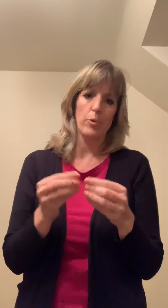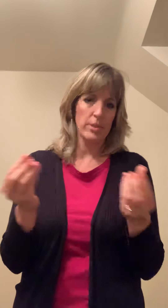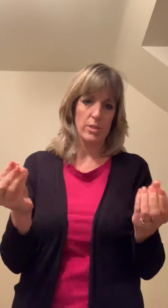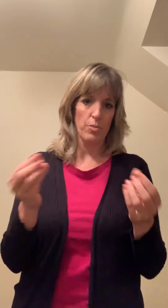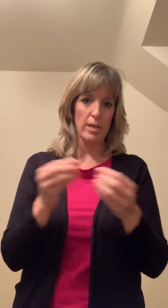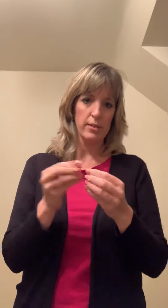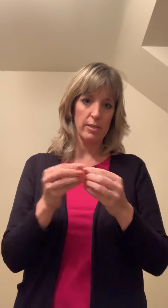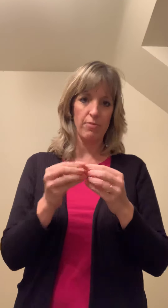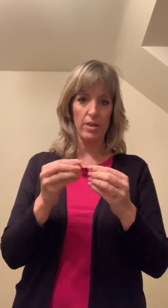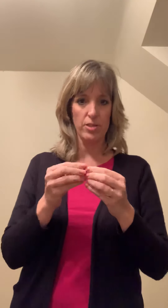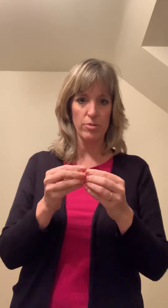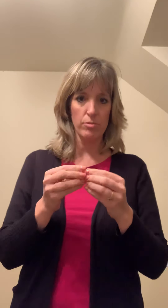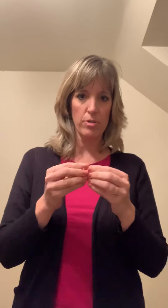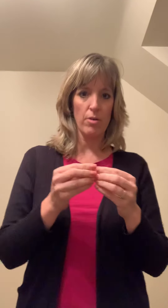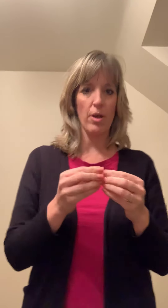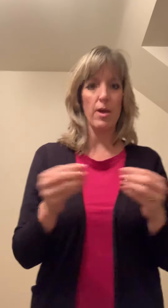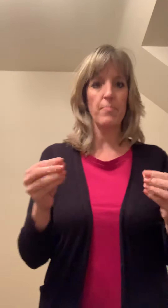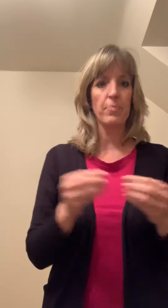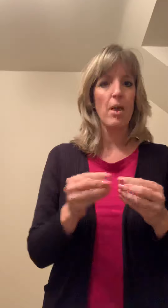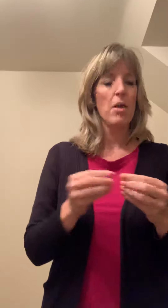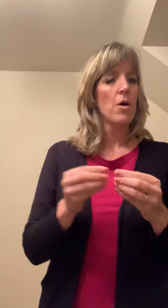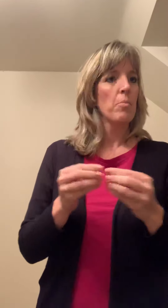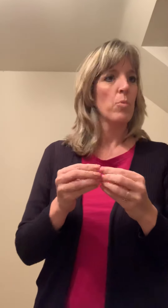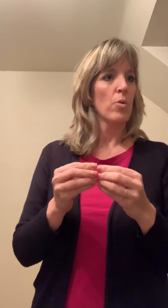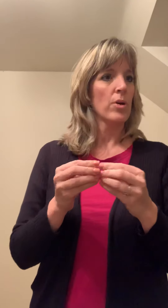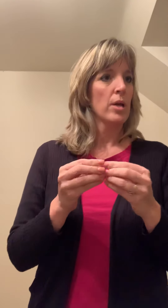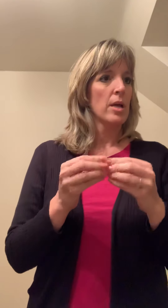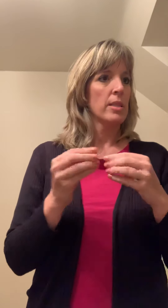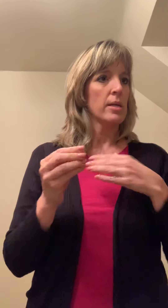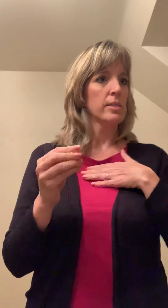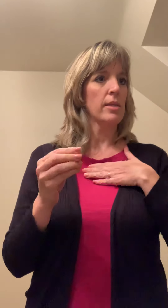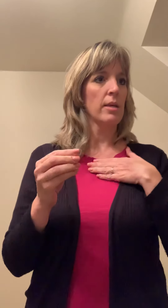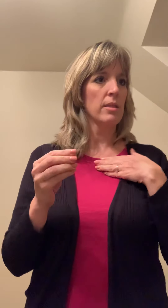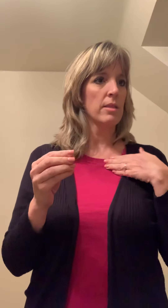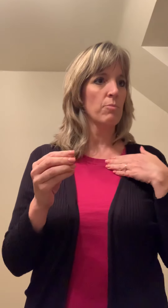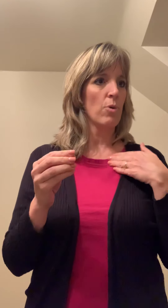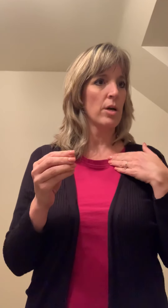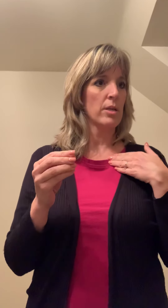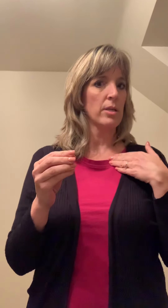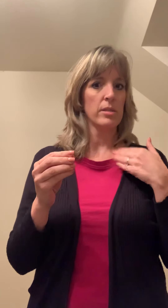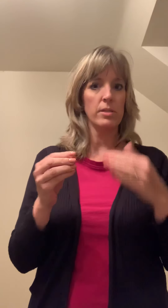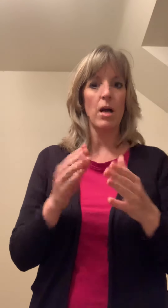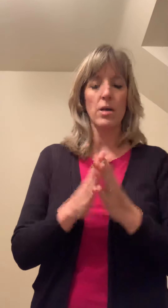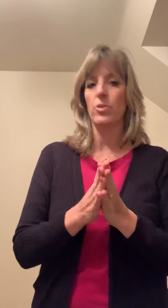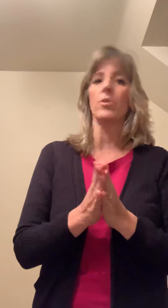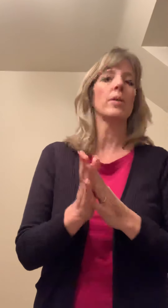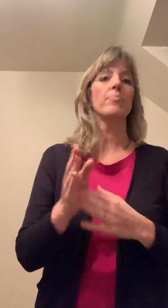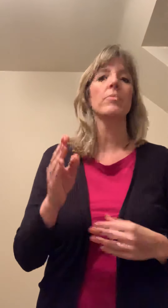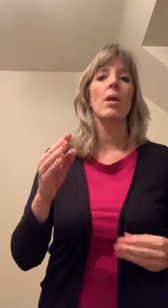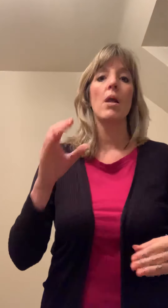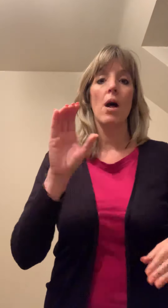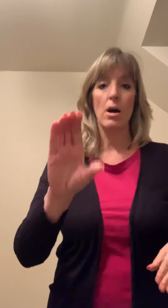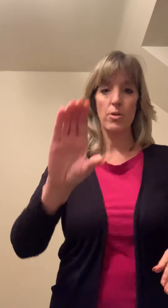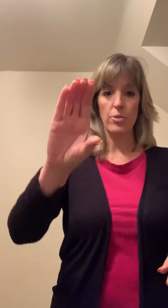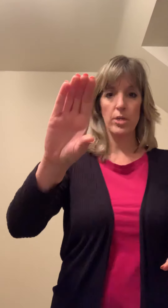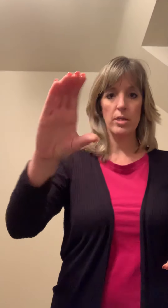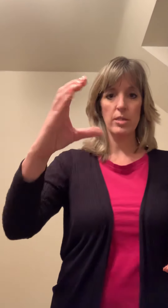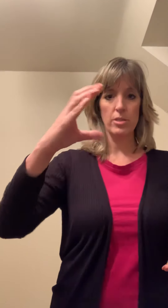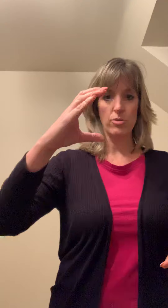than twice, that's fine too. Okay, more. The second one is hungry. Hungry is you take